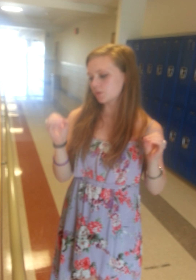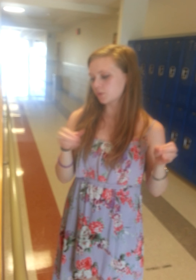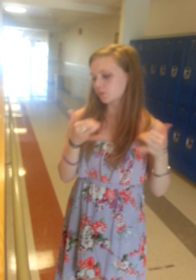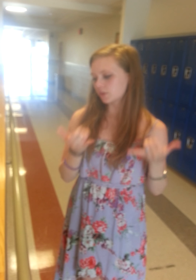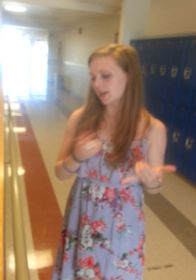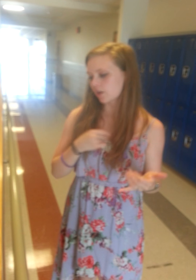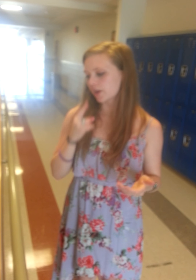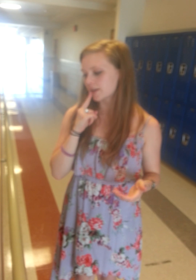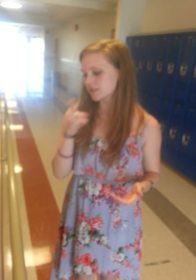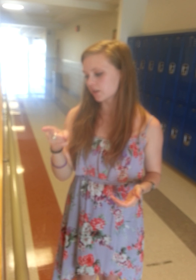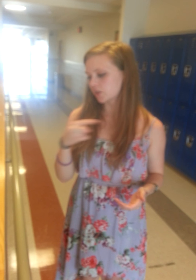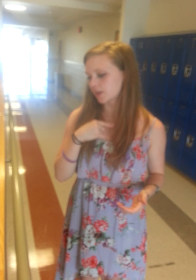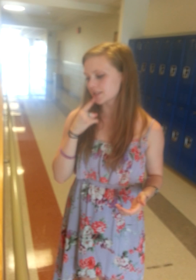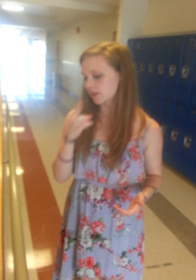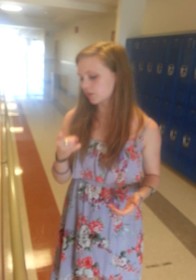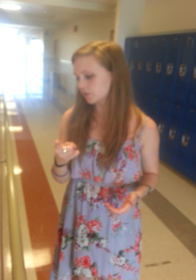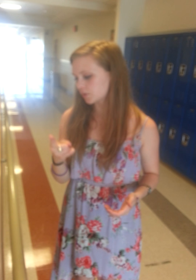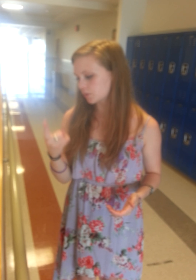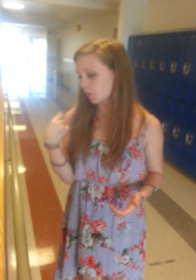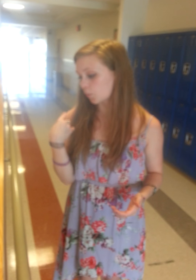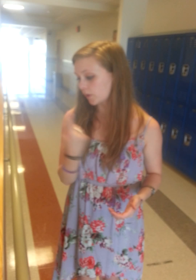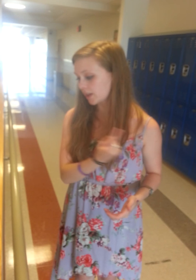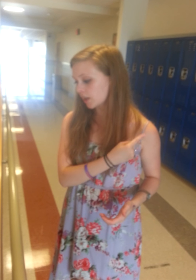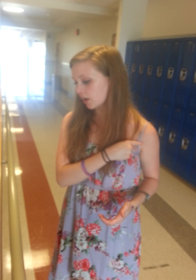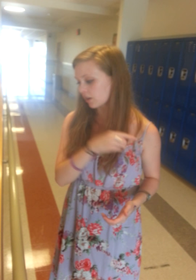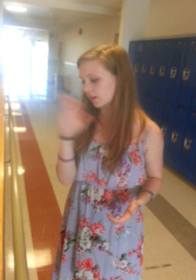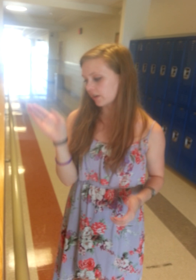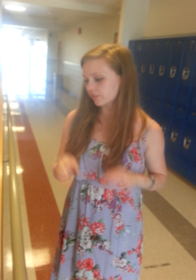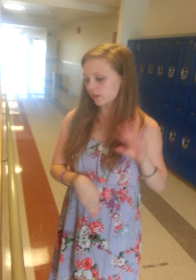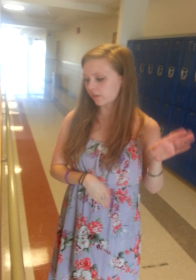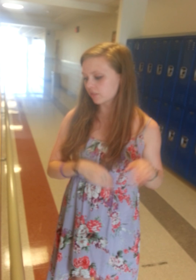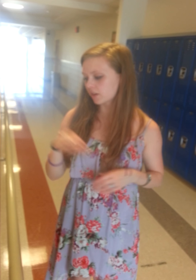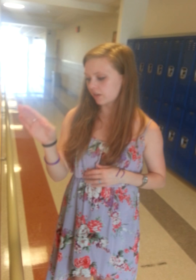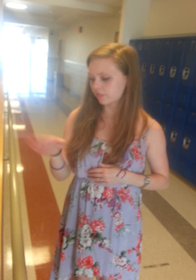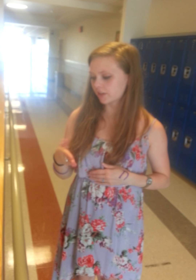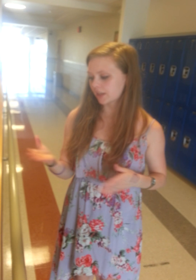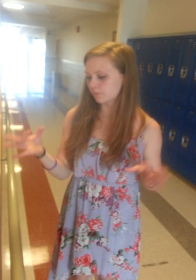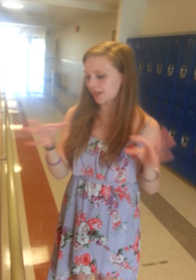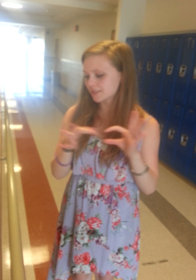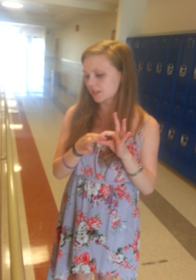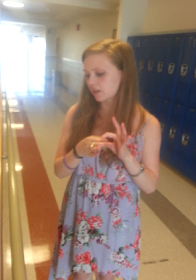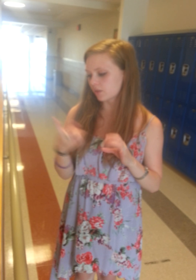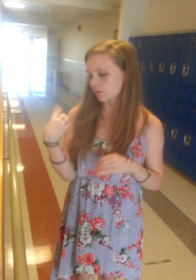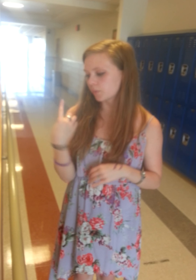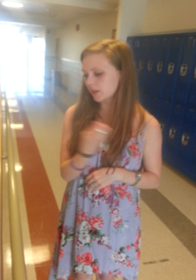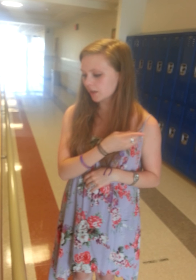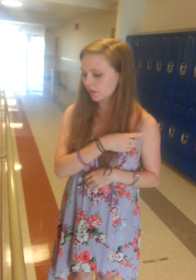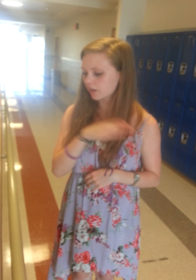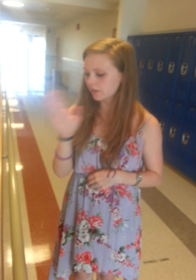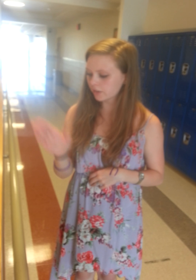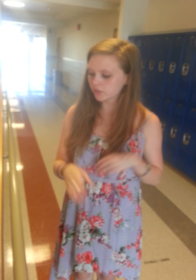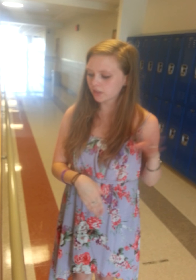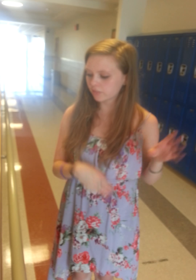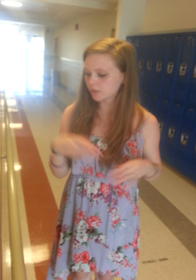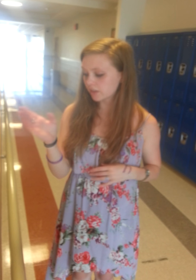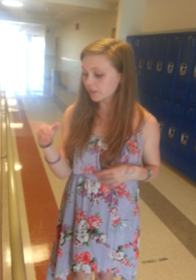ooh, now I tell you, we are never, ever, ever getting back together. We are never, ever, ever getting